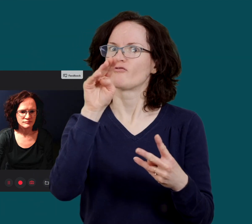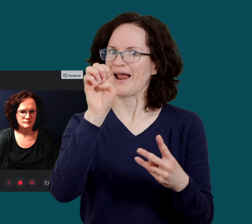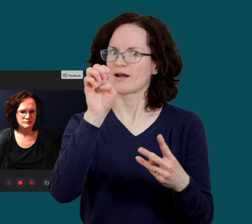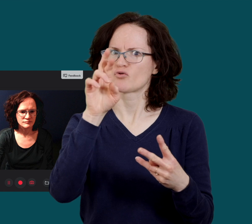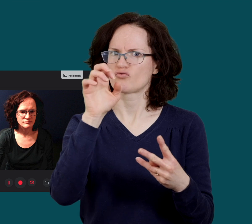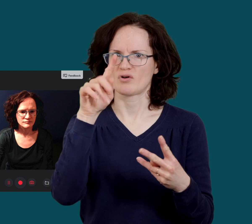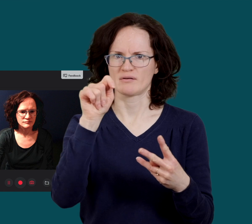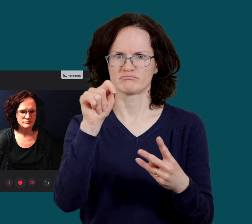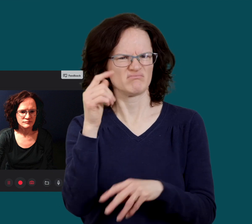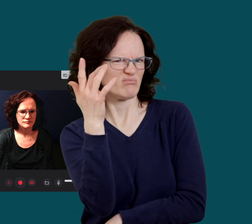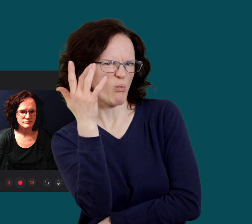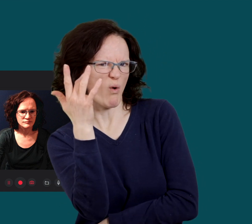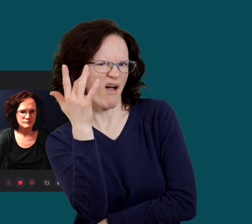You want a consistent frame rate.